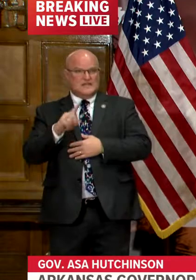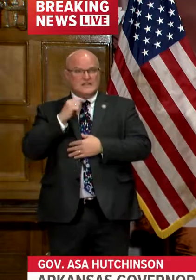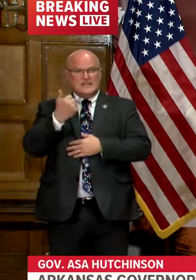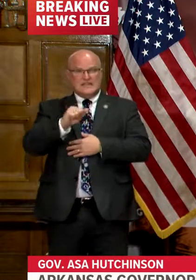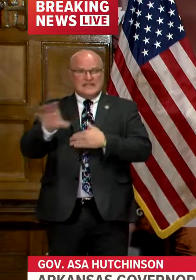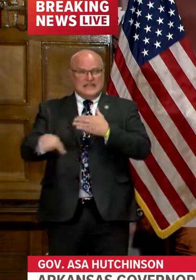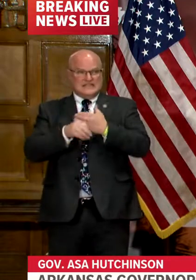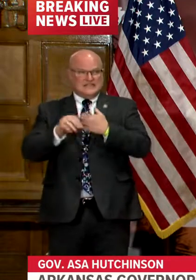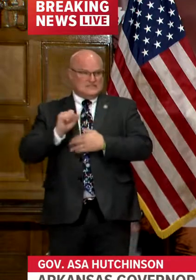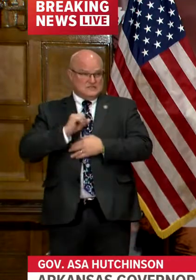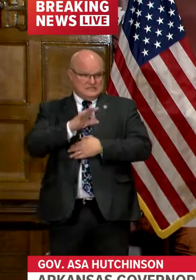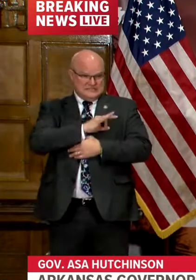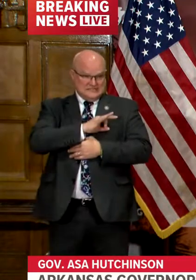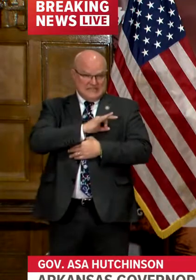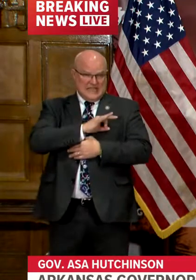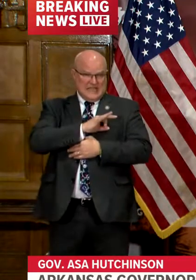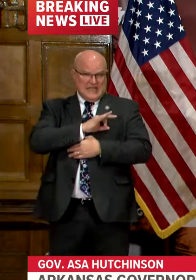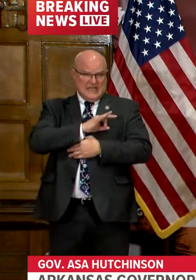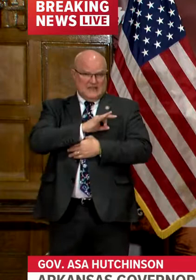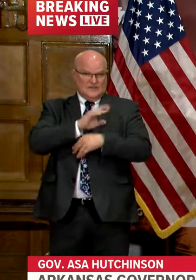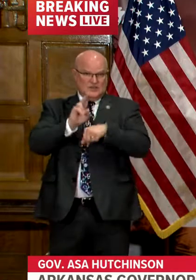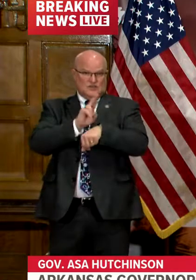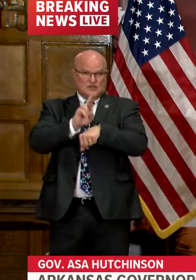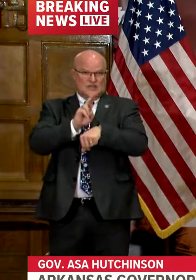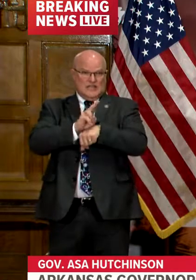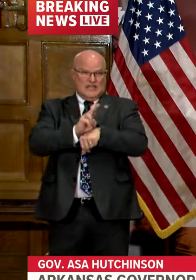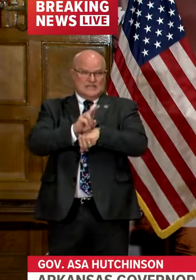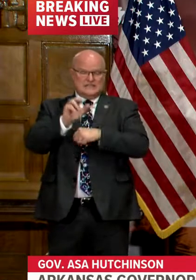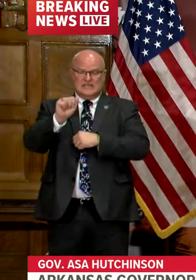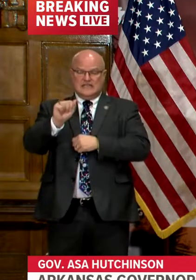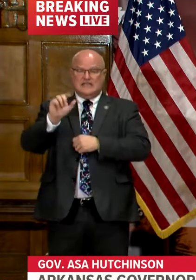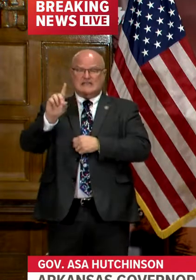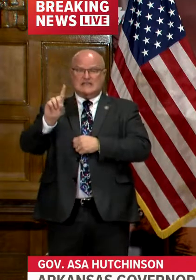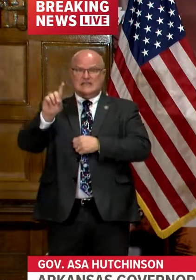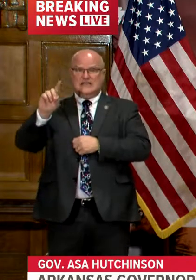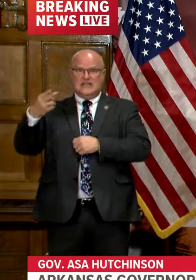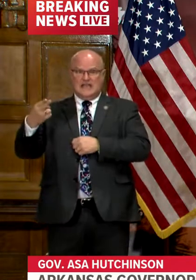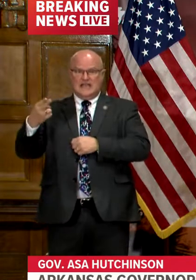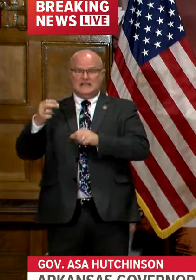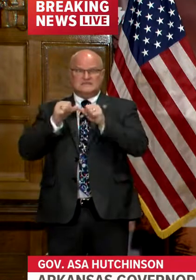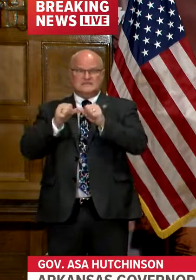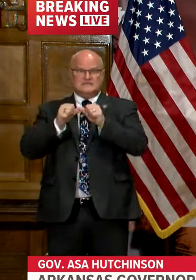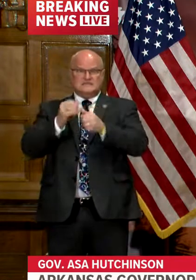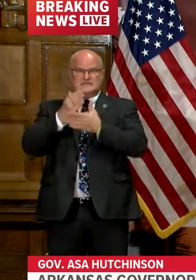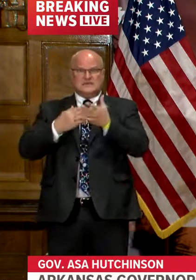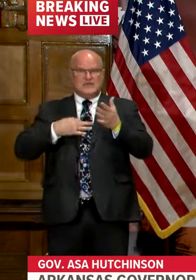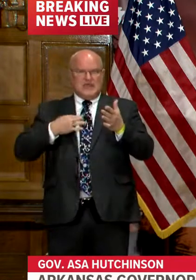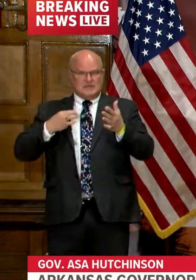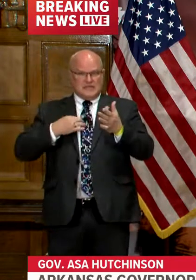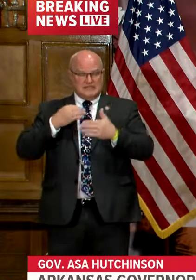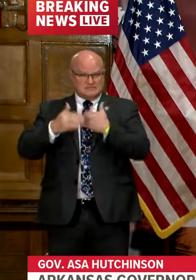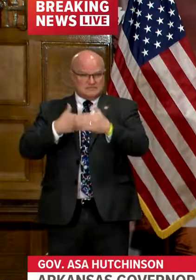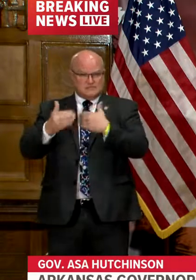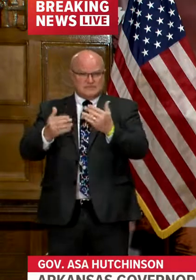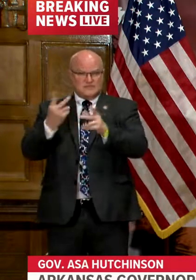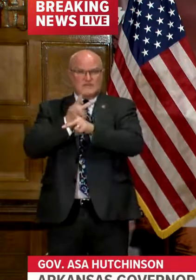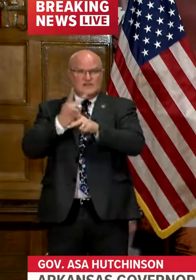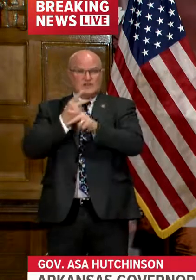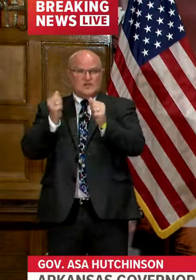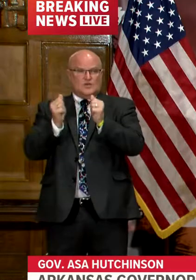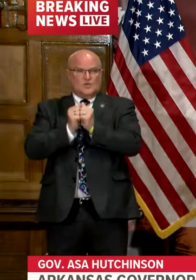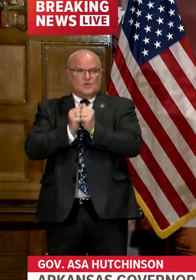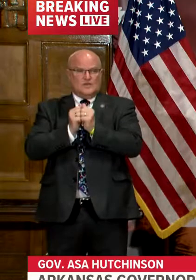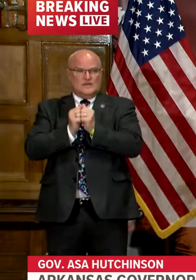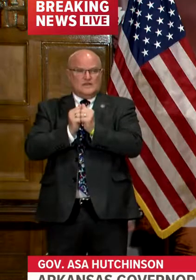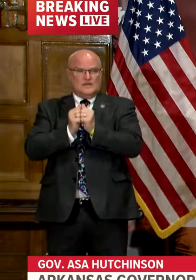any additional staffing being utilized at ADH to kind of go through some of those applications? Because you figure with